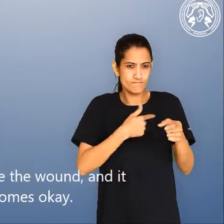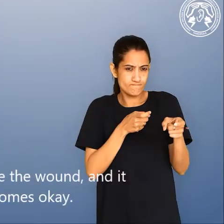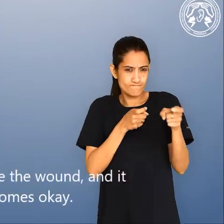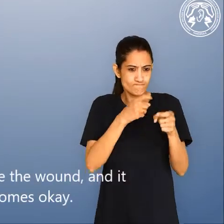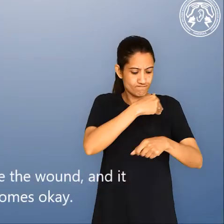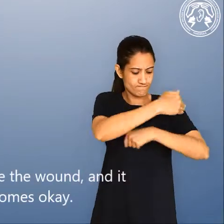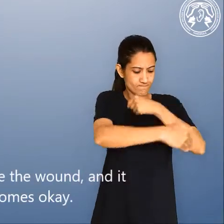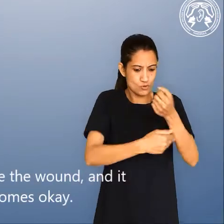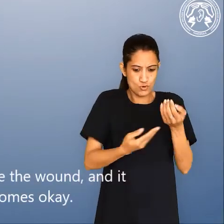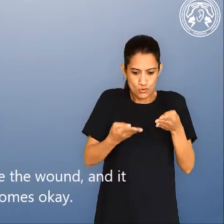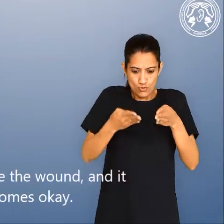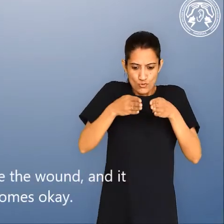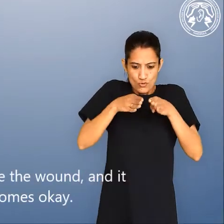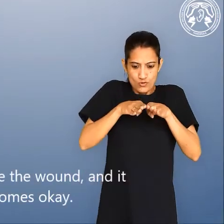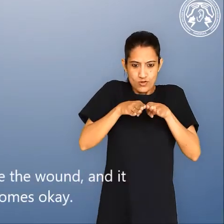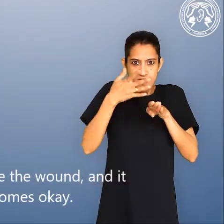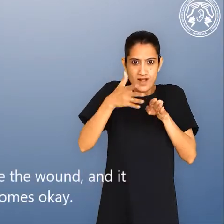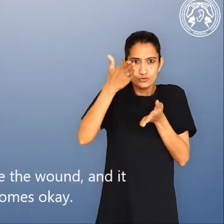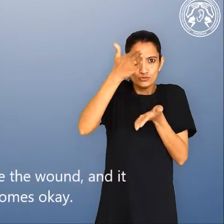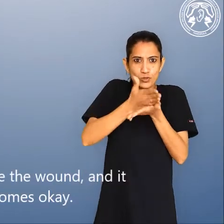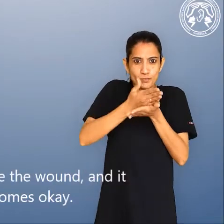We bandage the wound and it becomes okay.